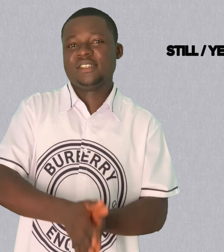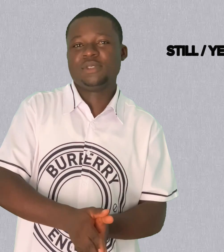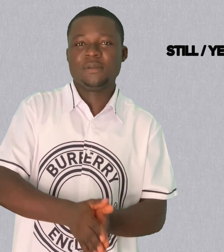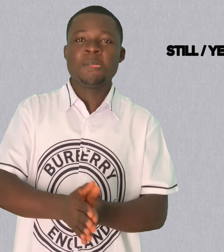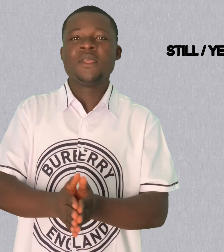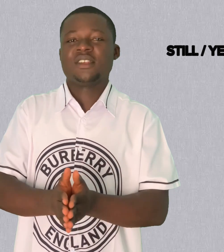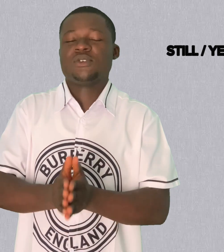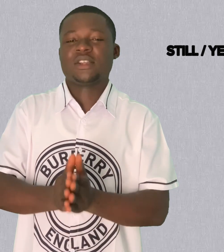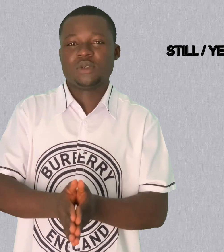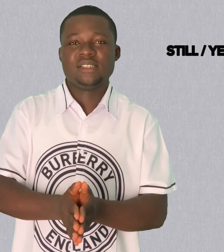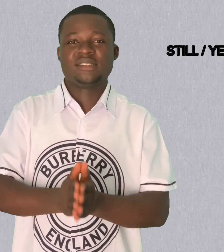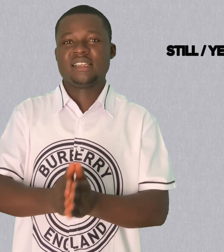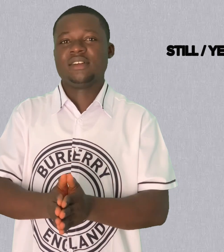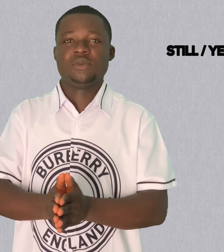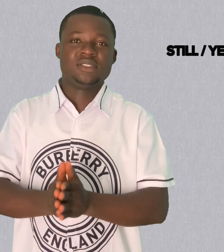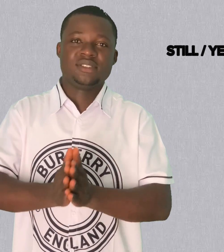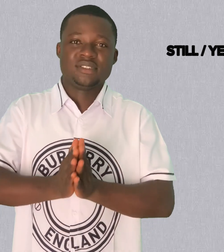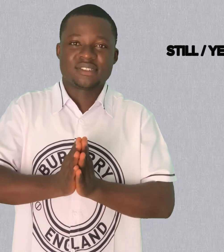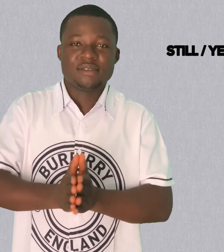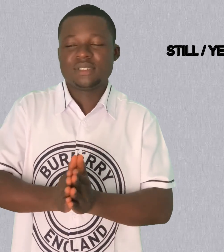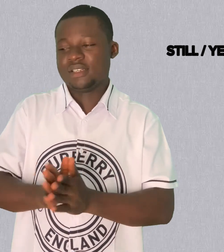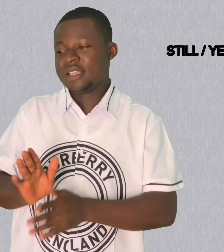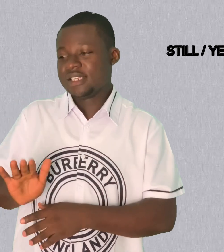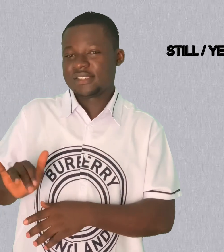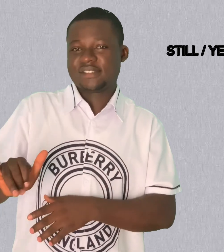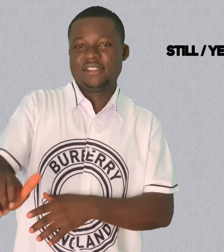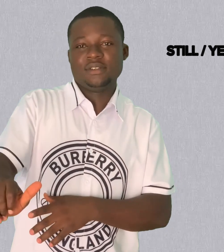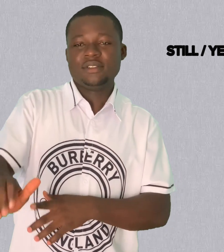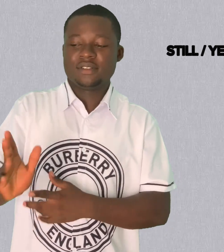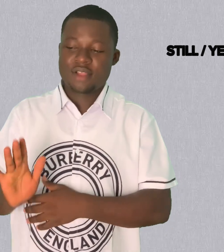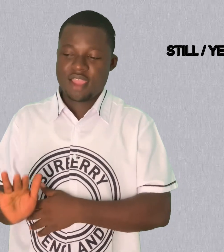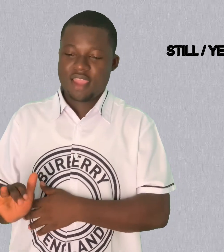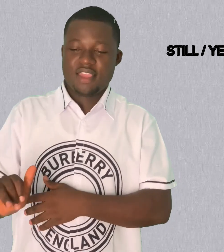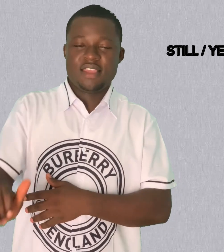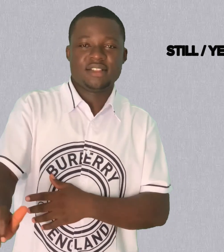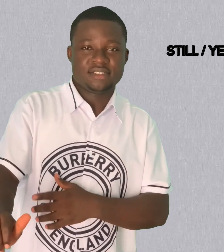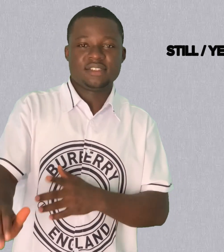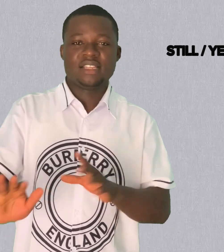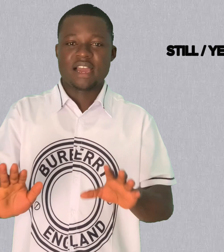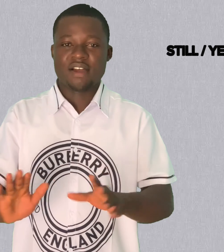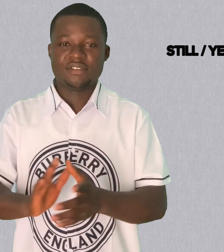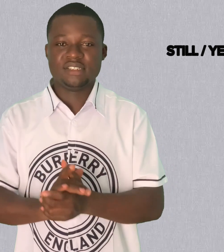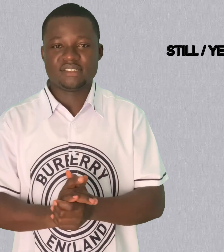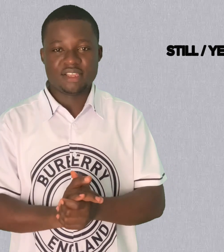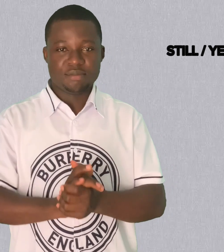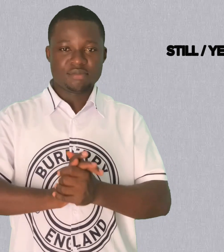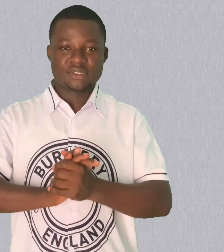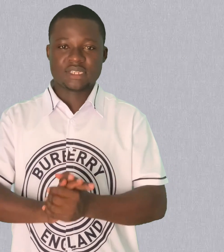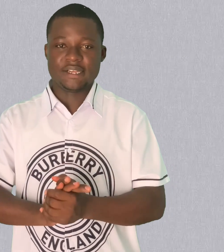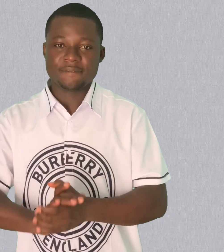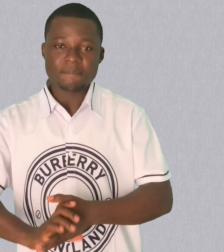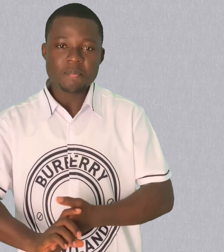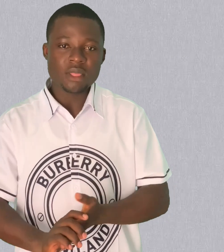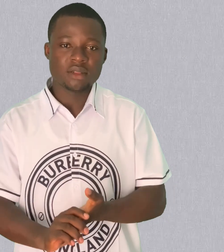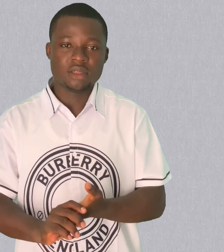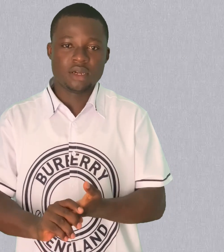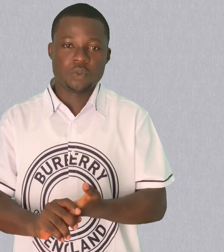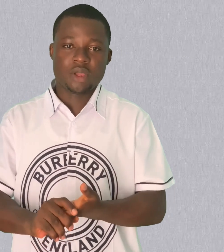thing. So actually in sign language, it is the same thing. Still, yet. They have the same sign. Now we